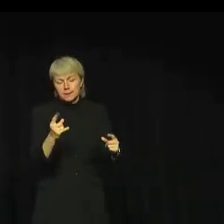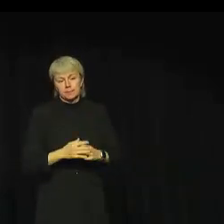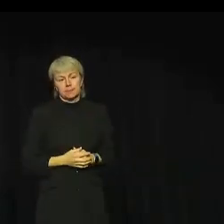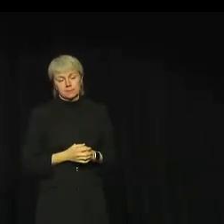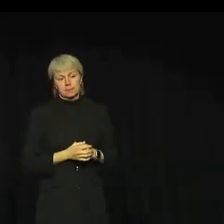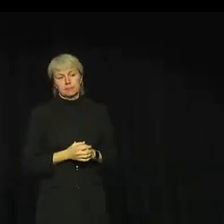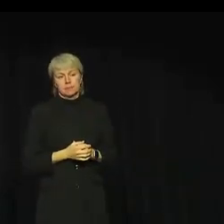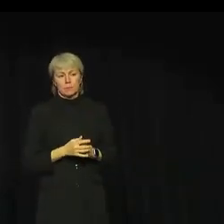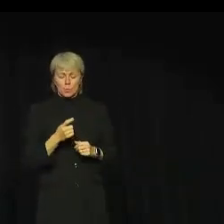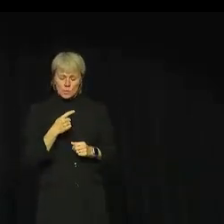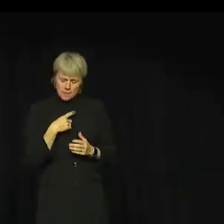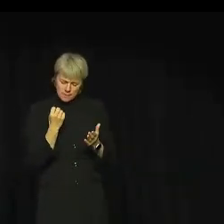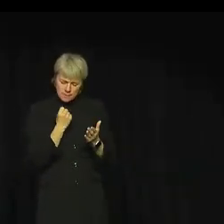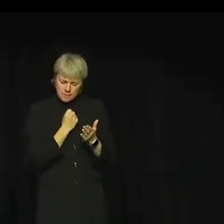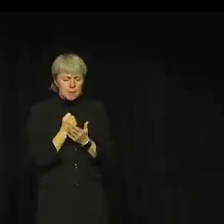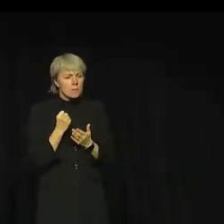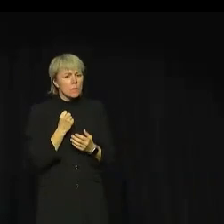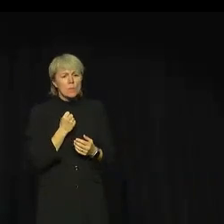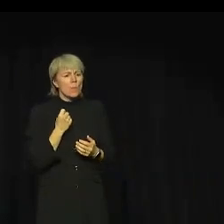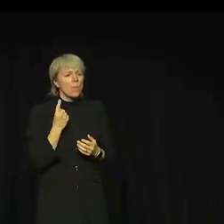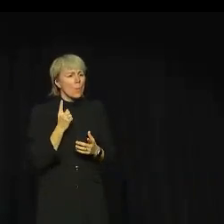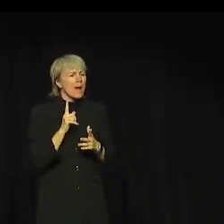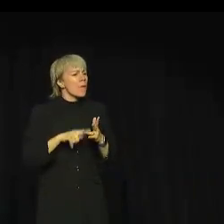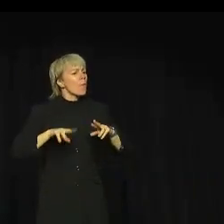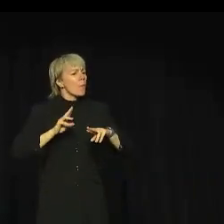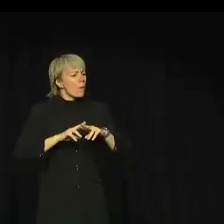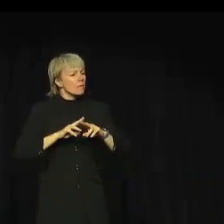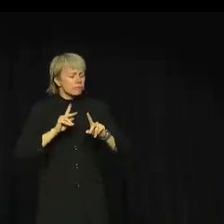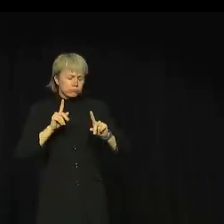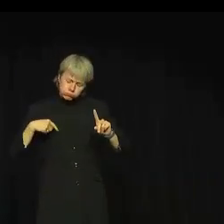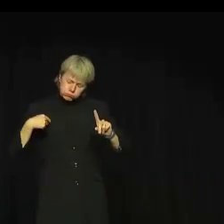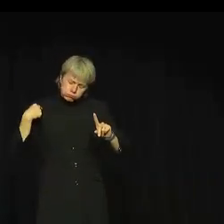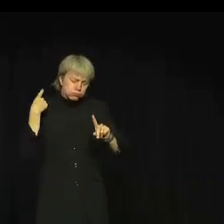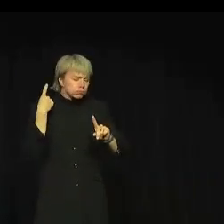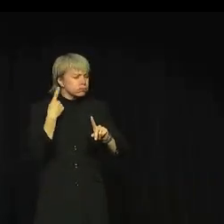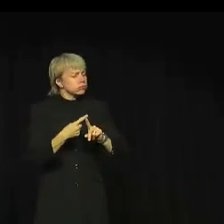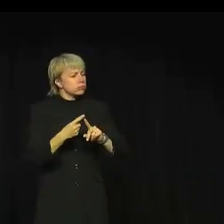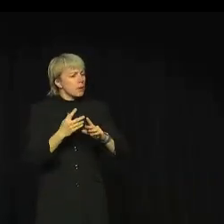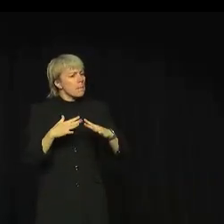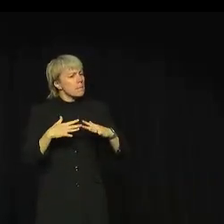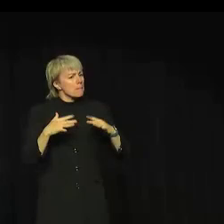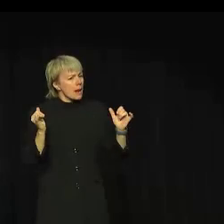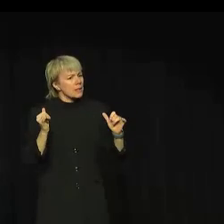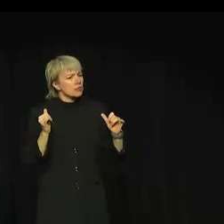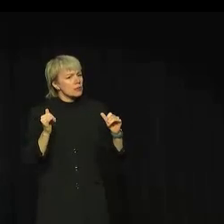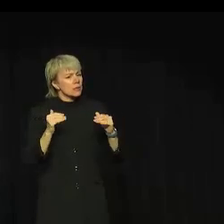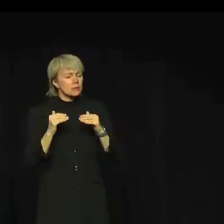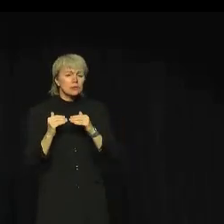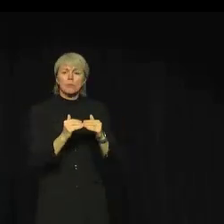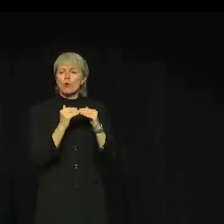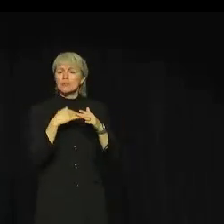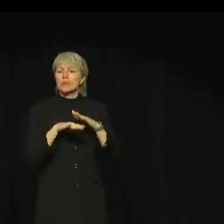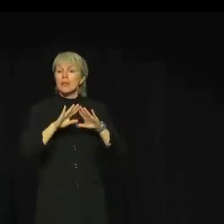of the oldest parliamentary democracies in the world, but for 150 years we had not done